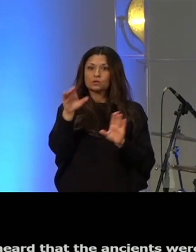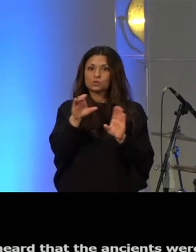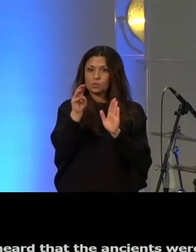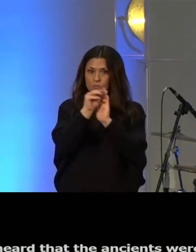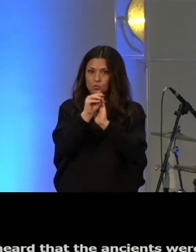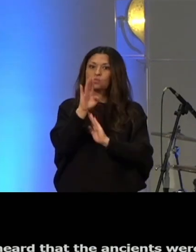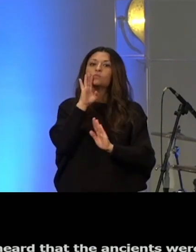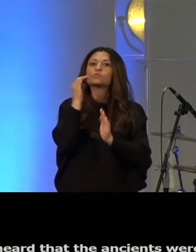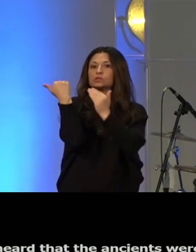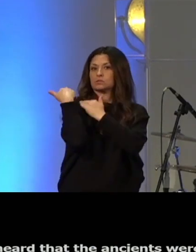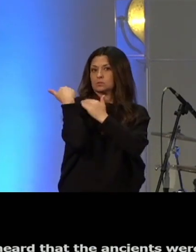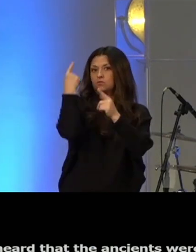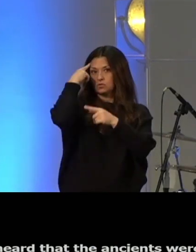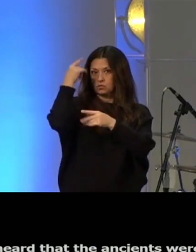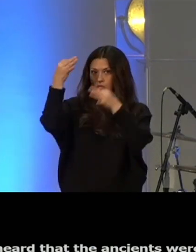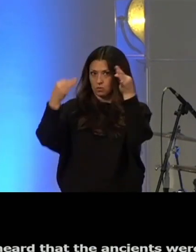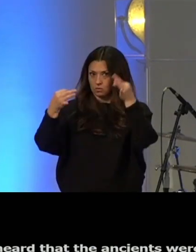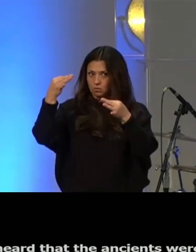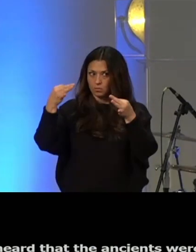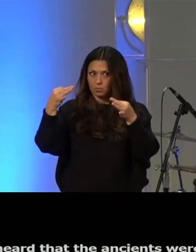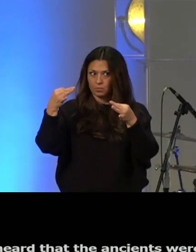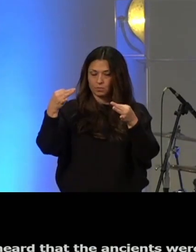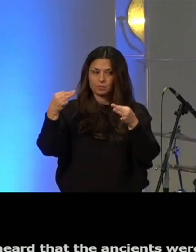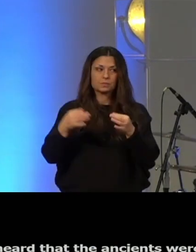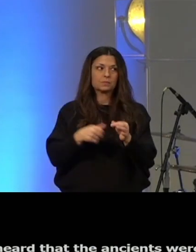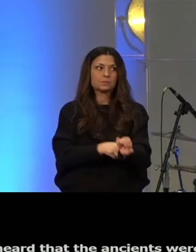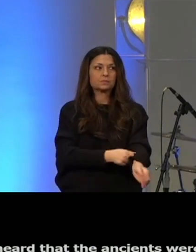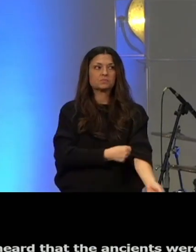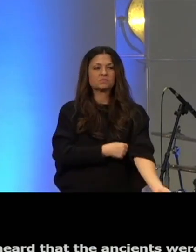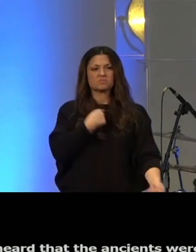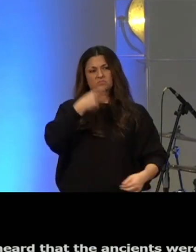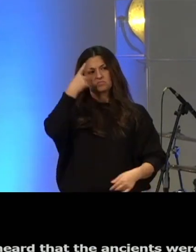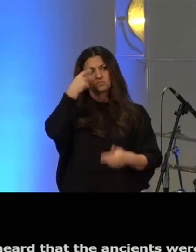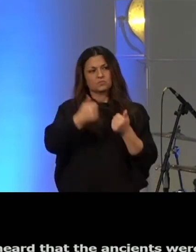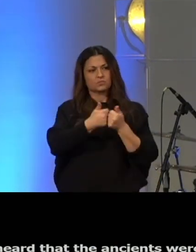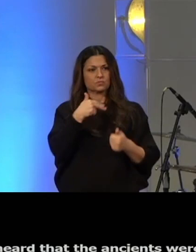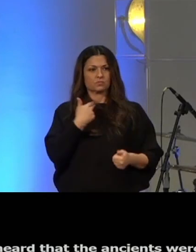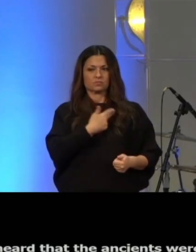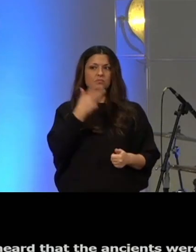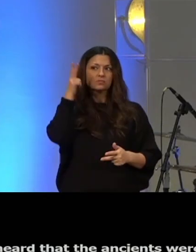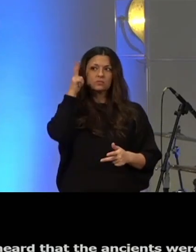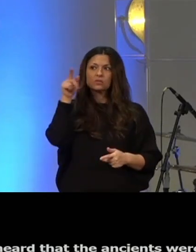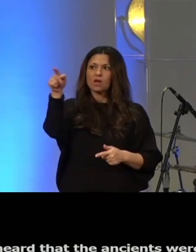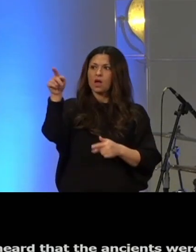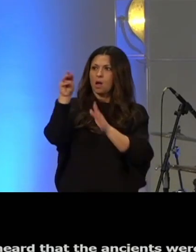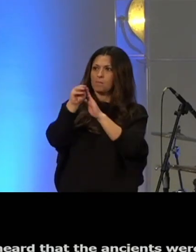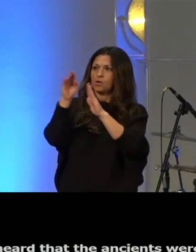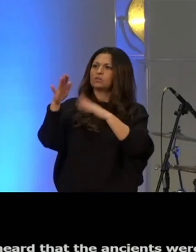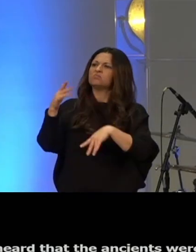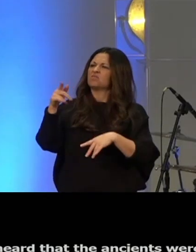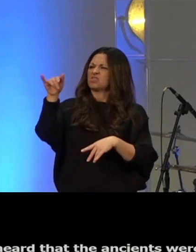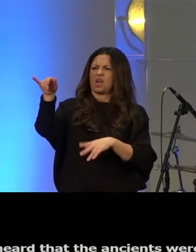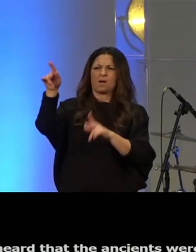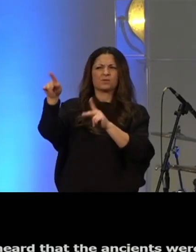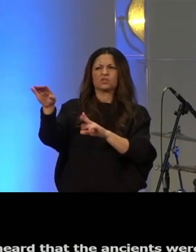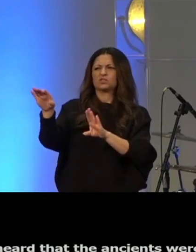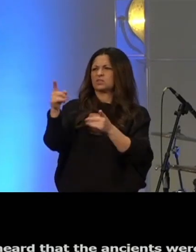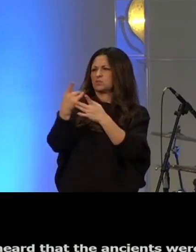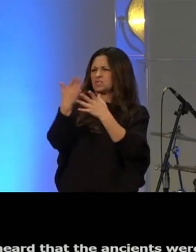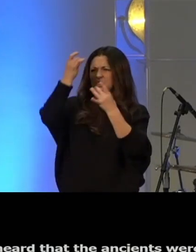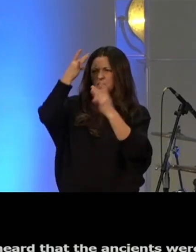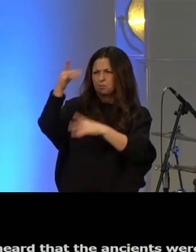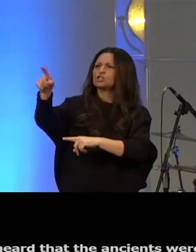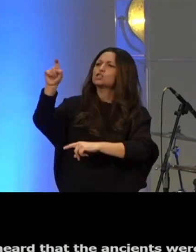be liable to the court. And I think most of us, when we hear about a murderer, say, that person has done something terrible, they